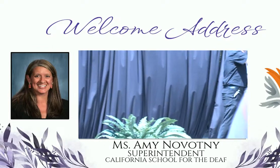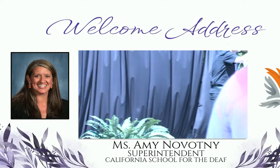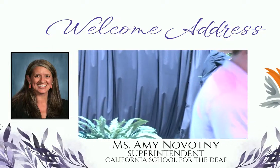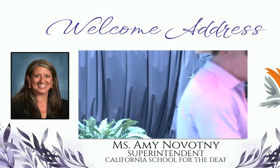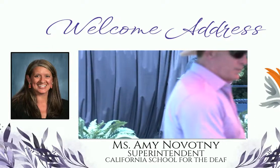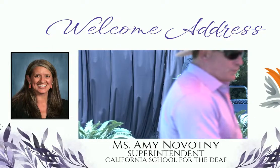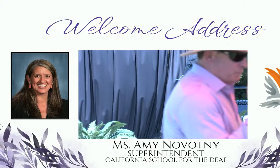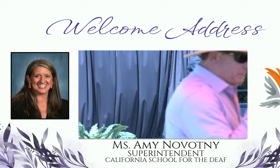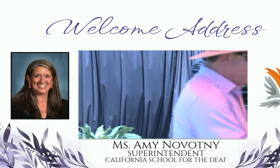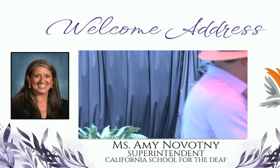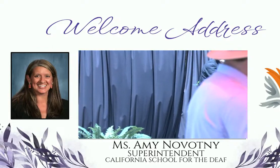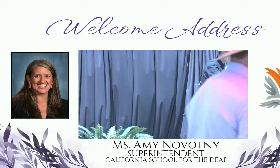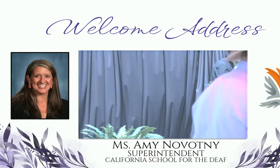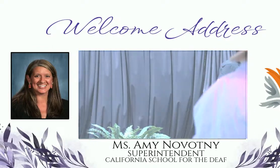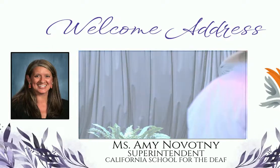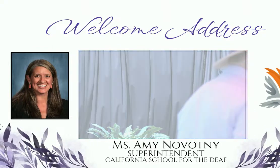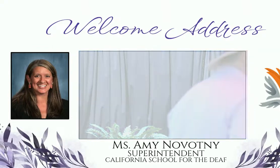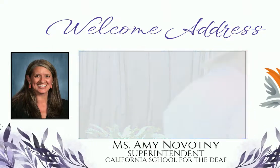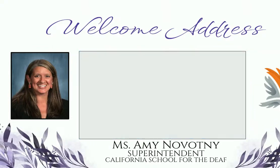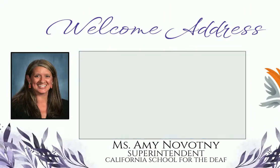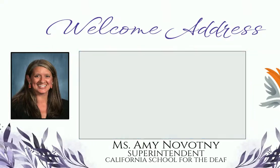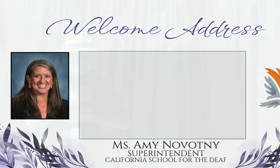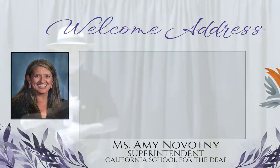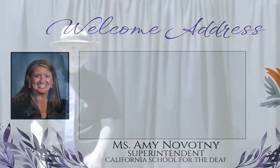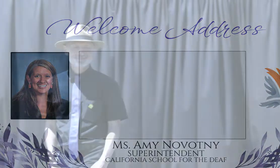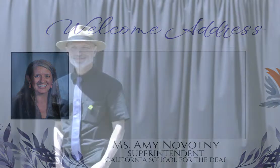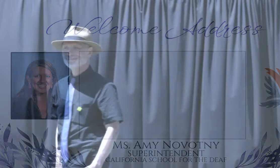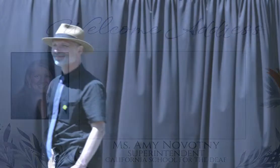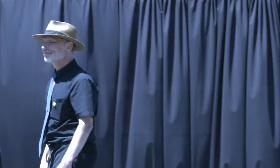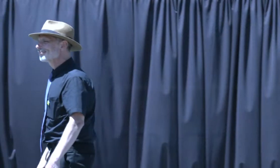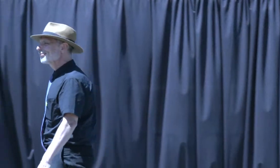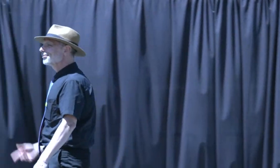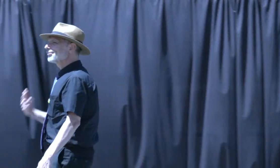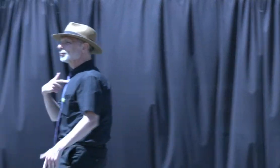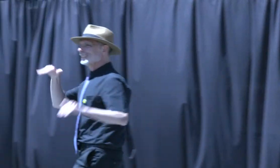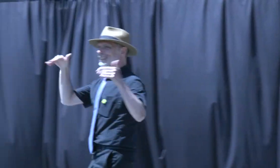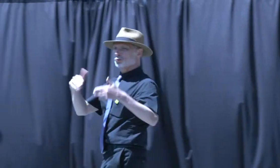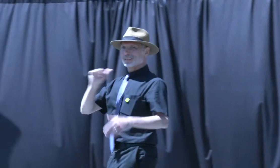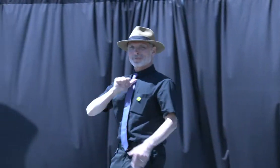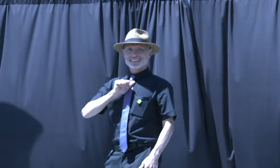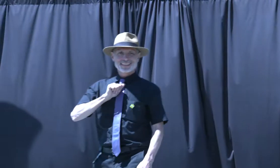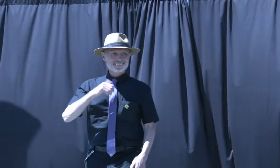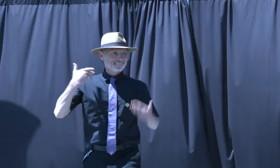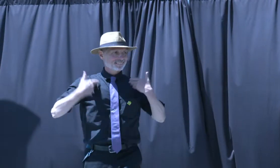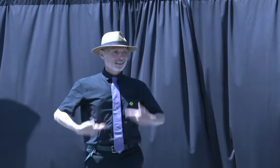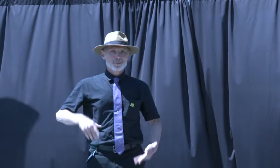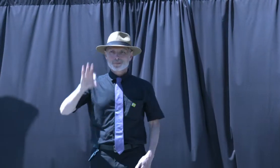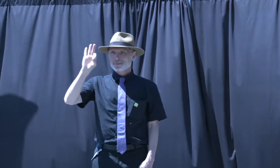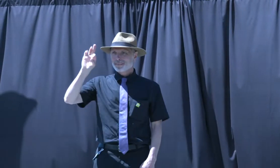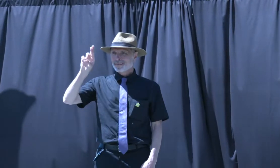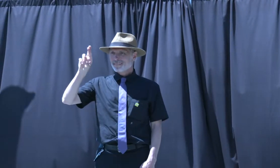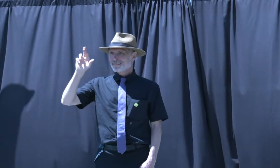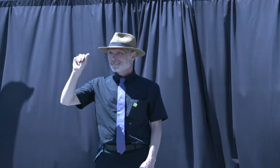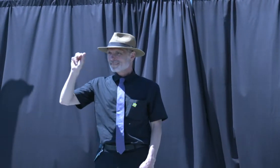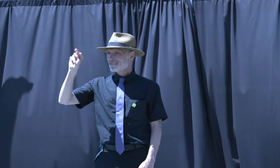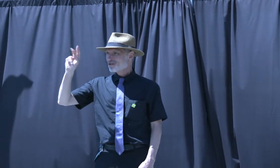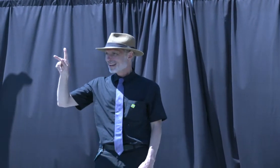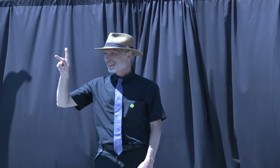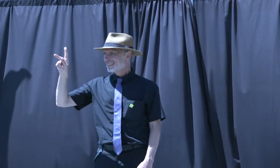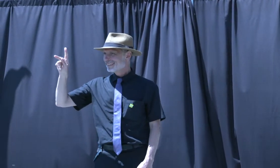Thank you, Annalise and Rishav, for signing the national anthem. I would like to introduce myself. My